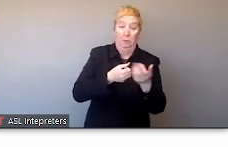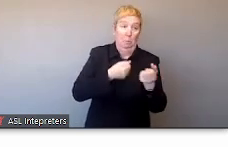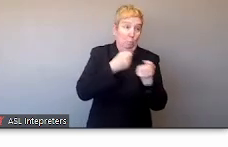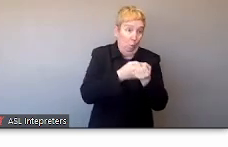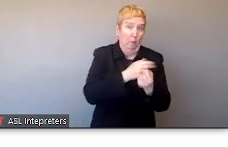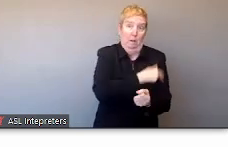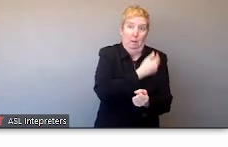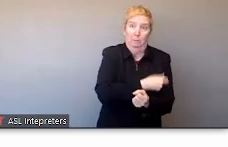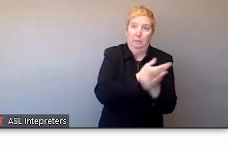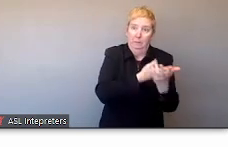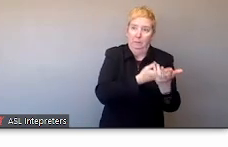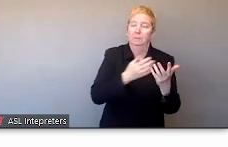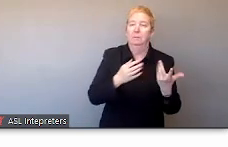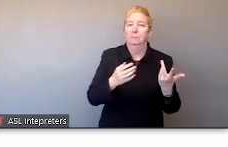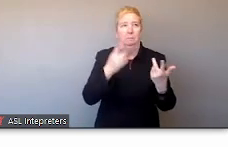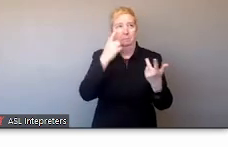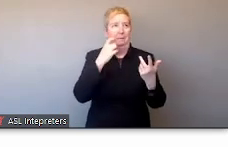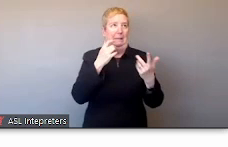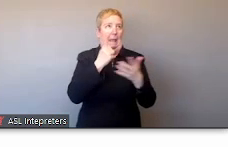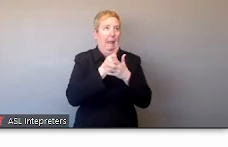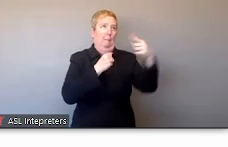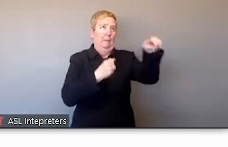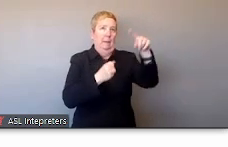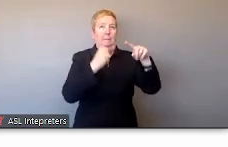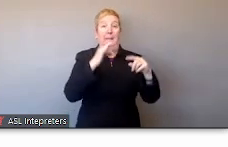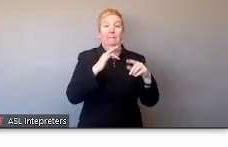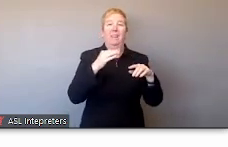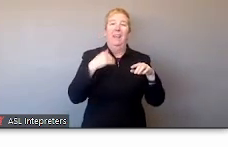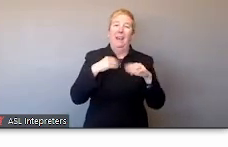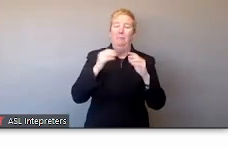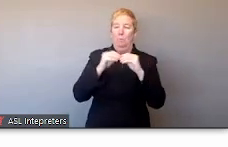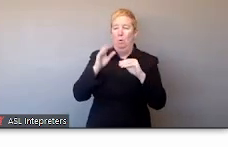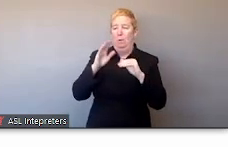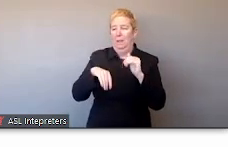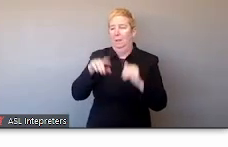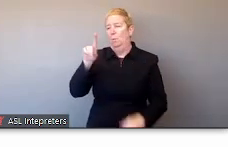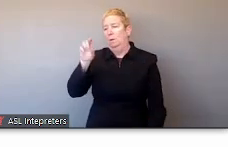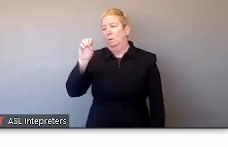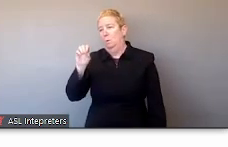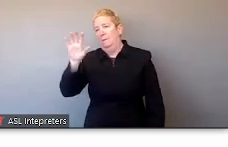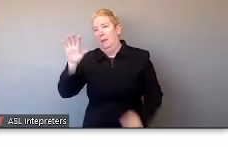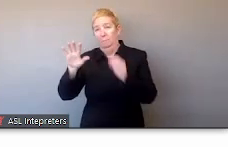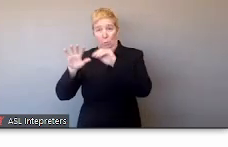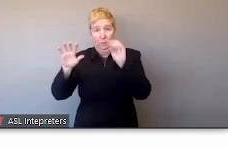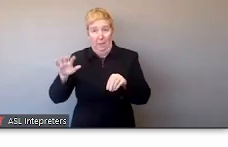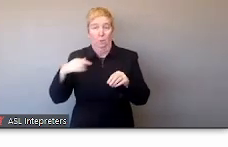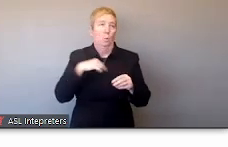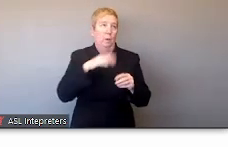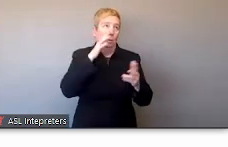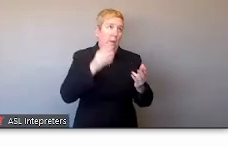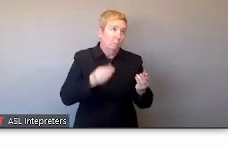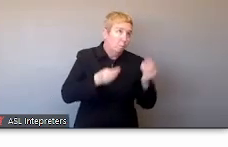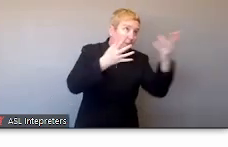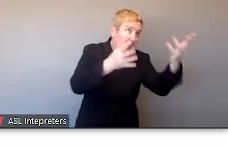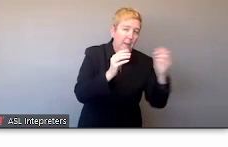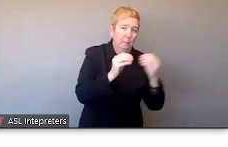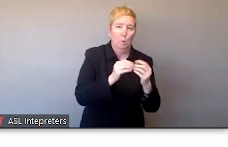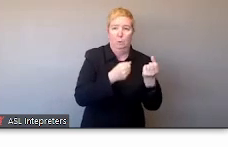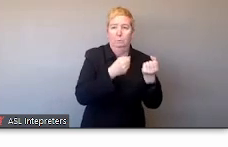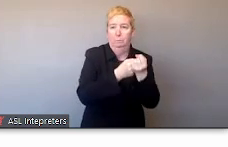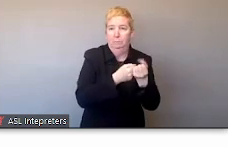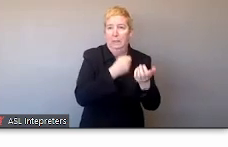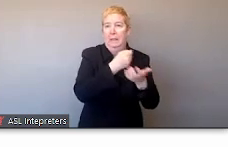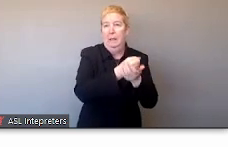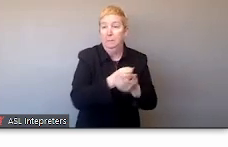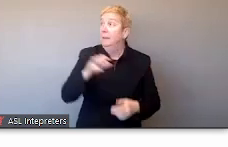hospitals with occupancy rates over 105%. FEMA has announced their intention